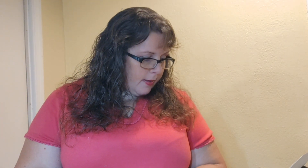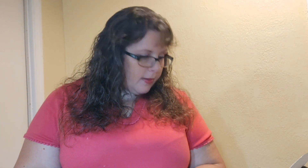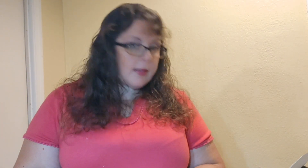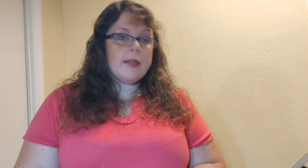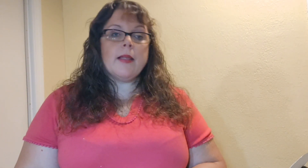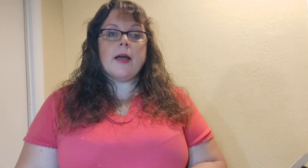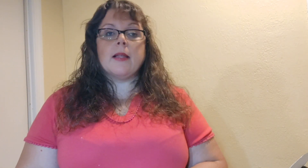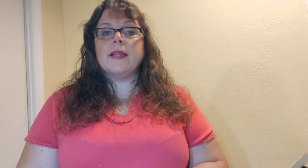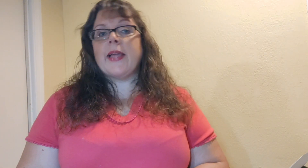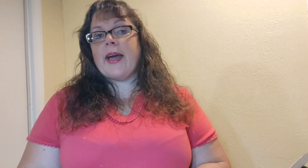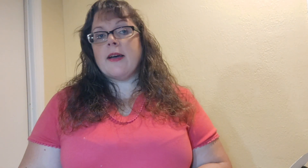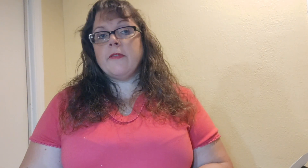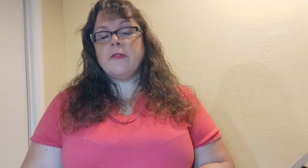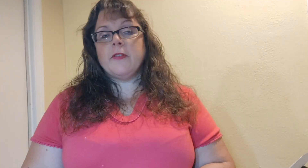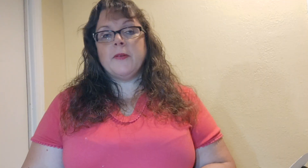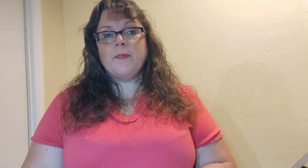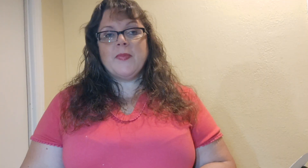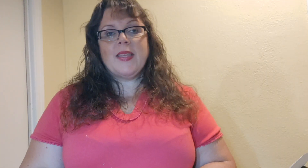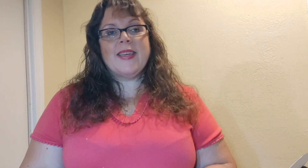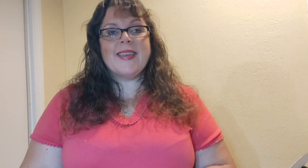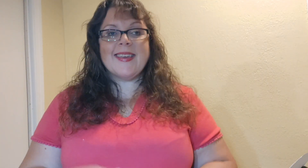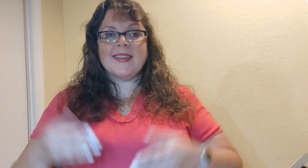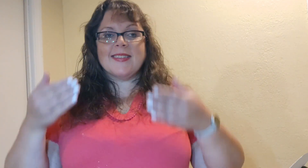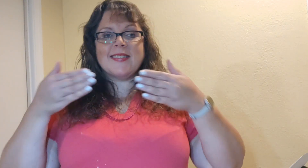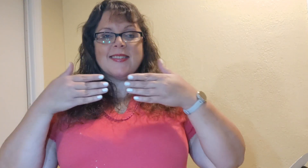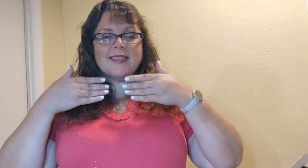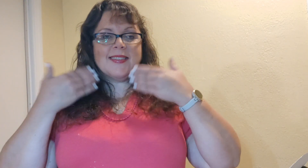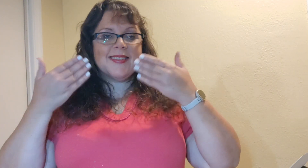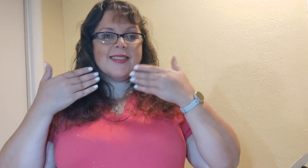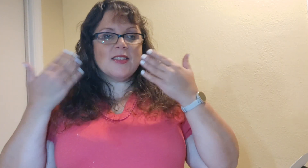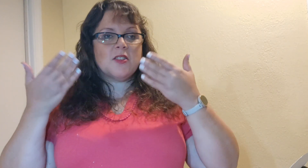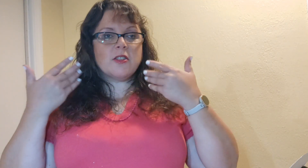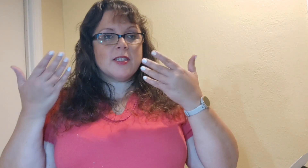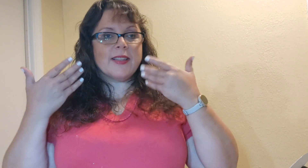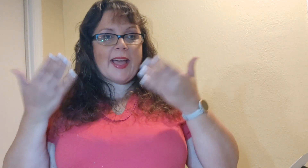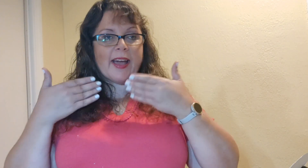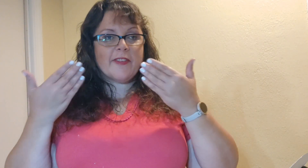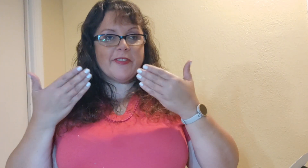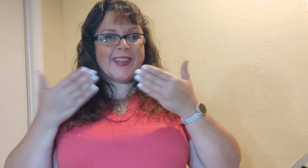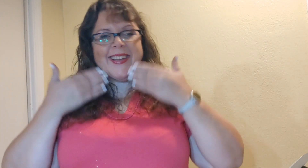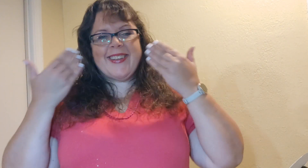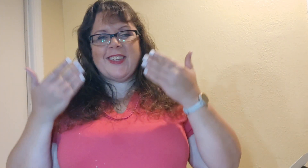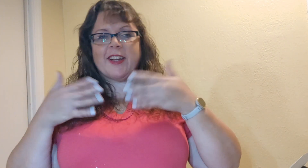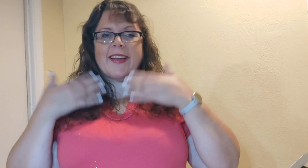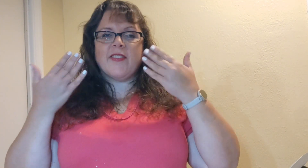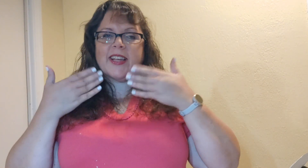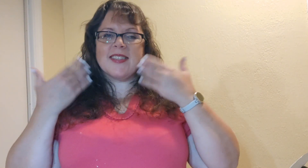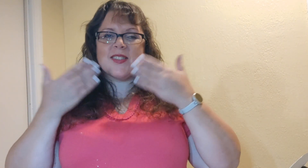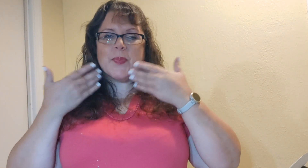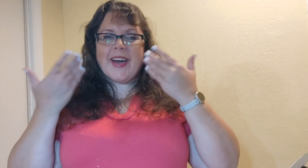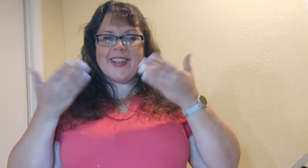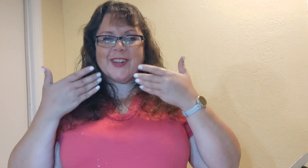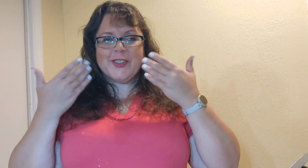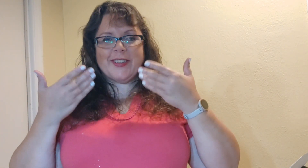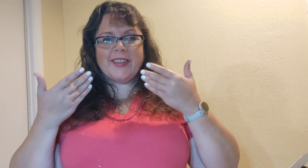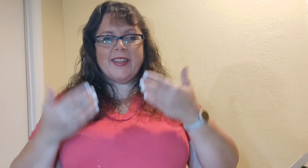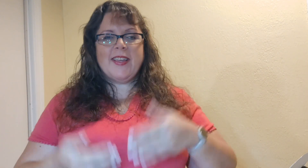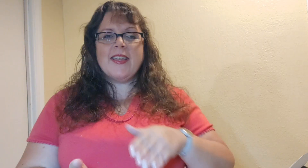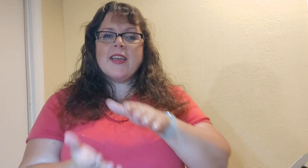And laugh is to laugh, kind of like a smile, and